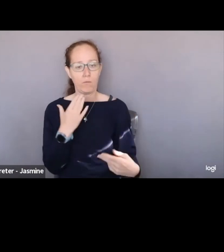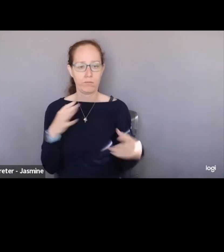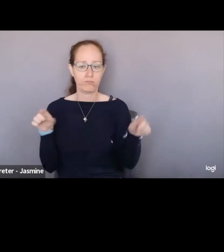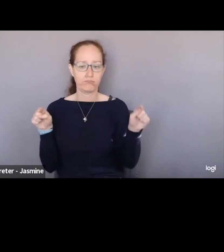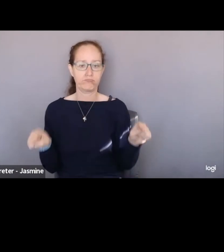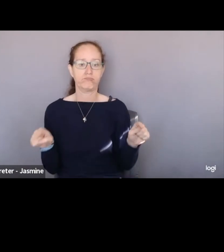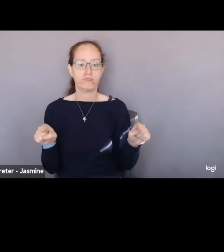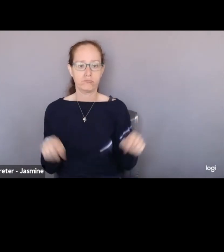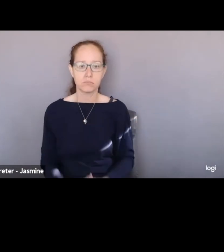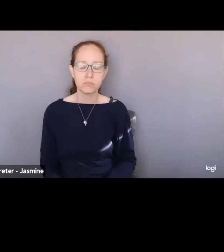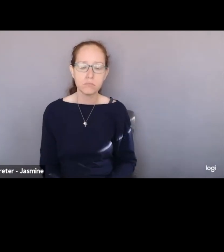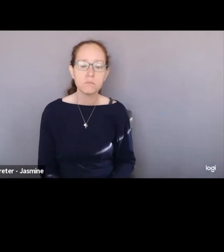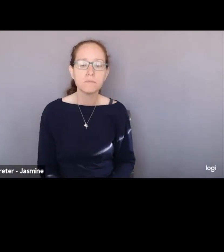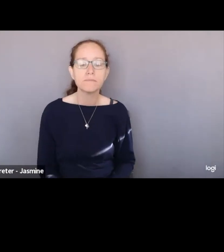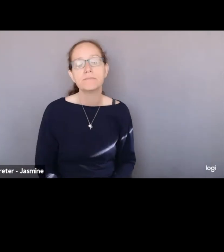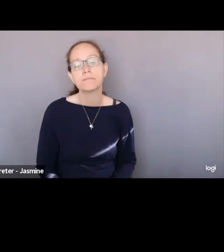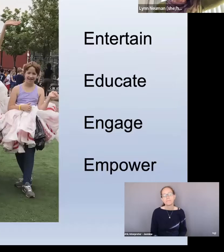slide?